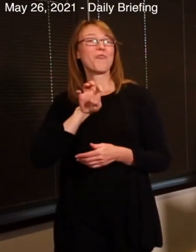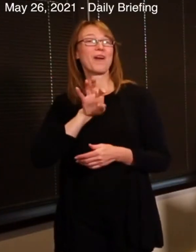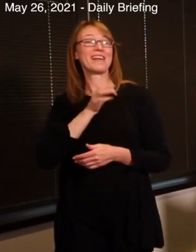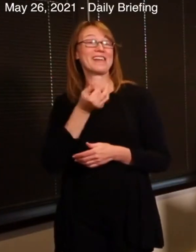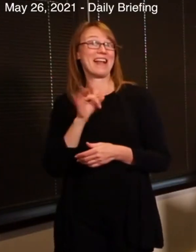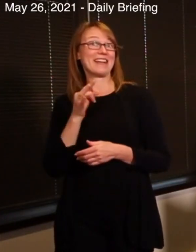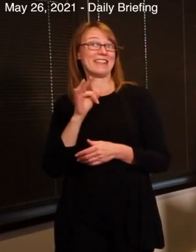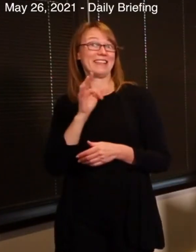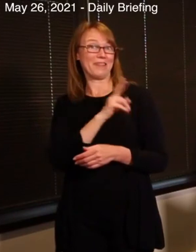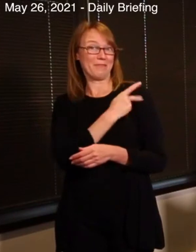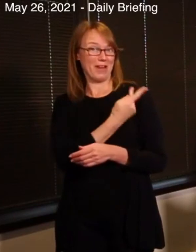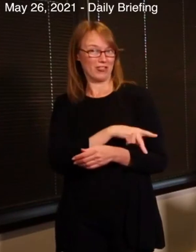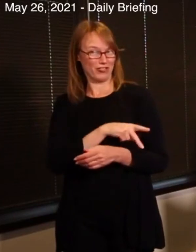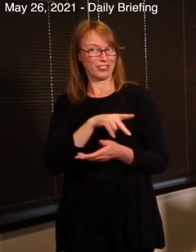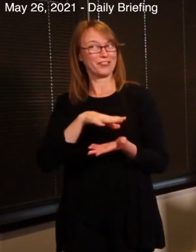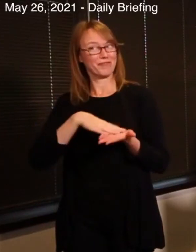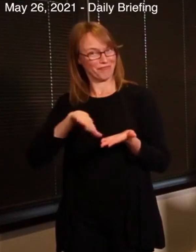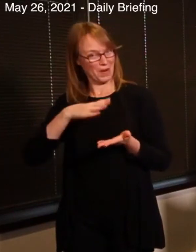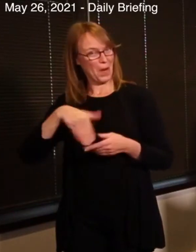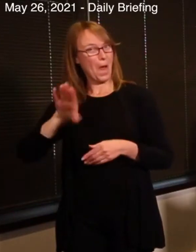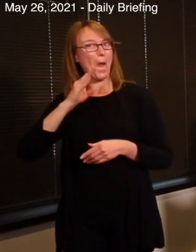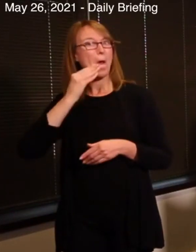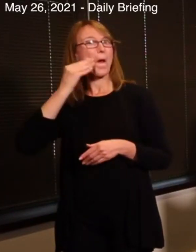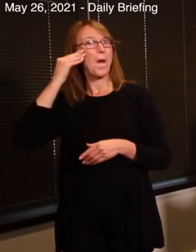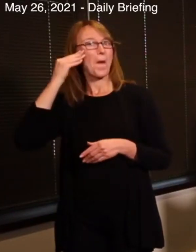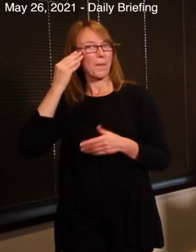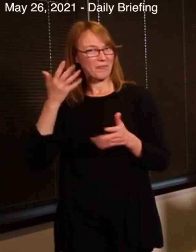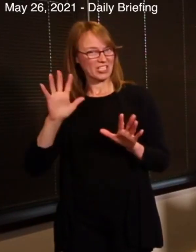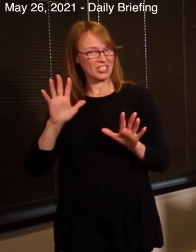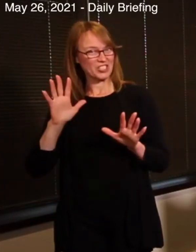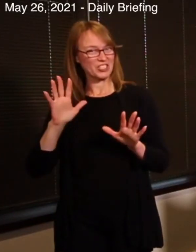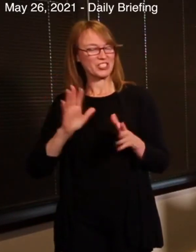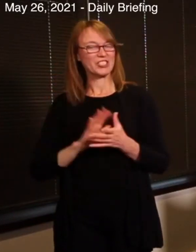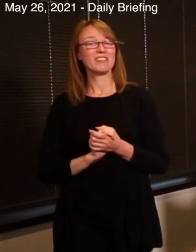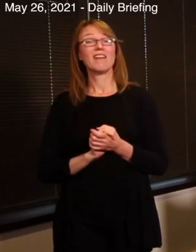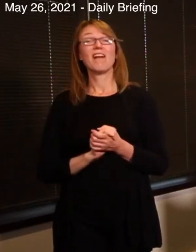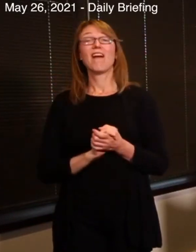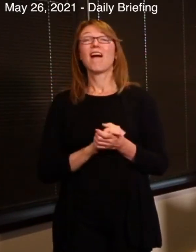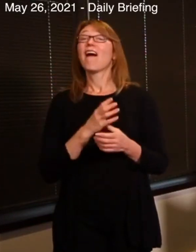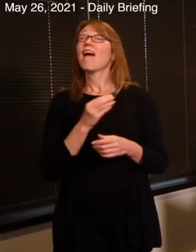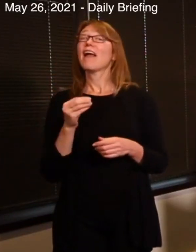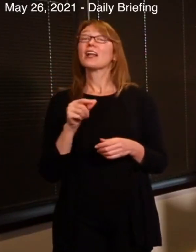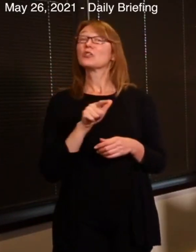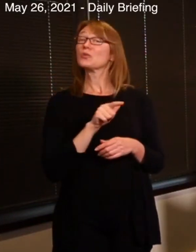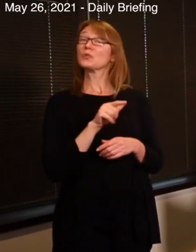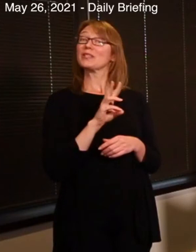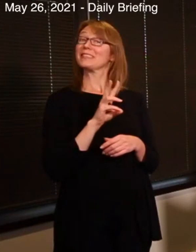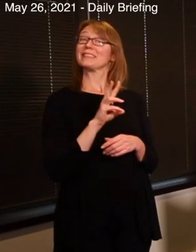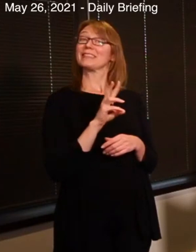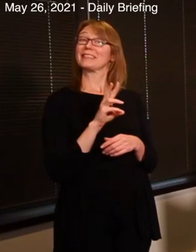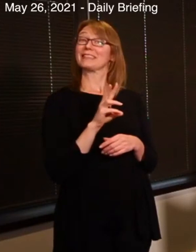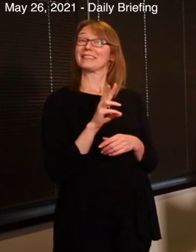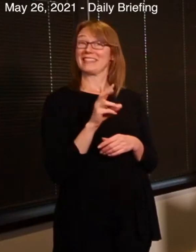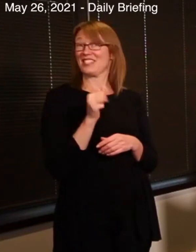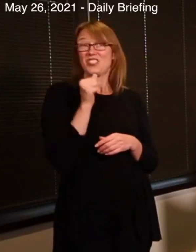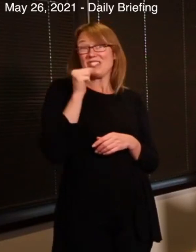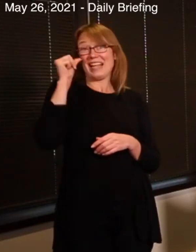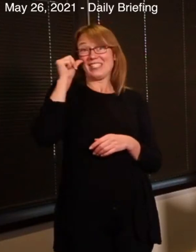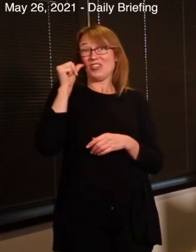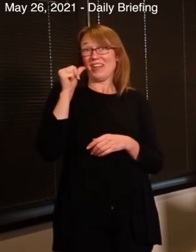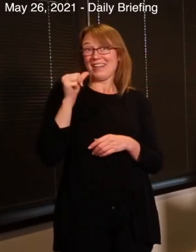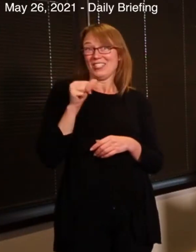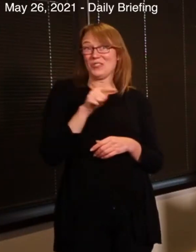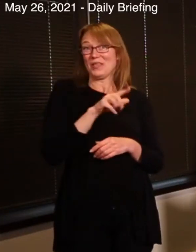22,419 patients from our task force hospitals. And we added 26 more yesterday, so discharging 26